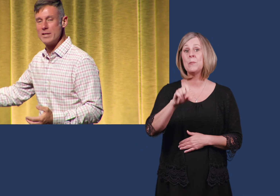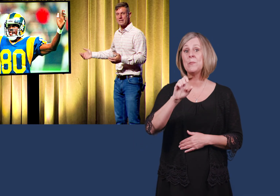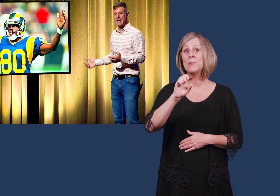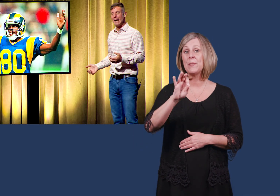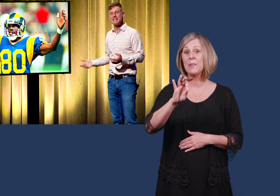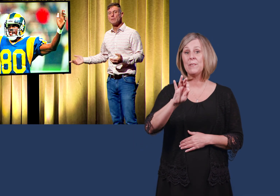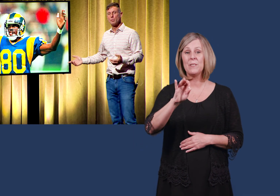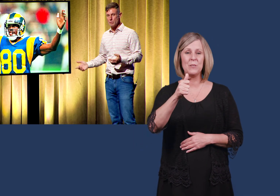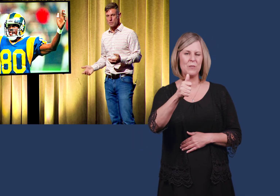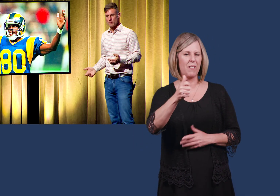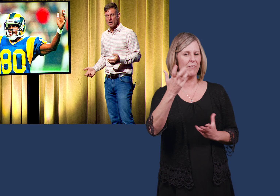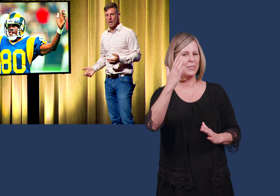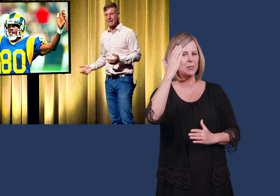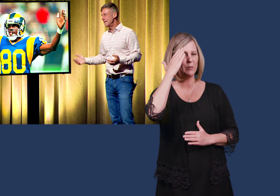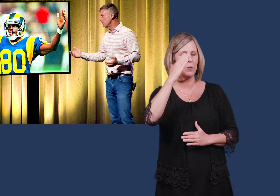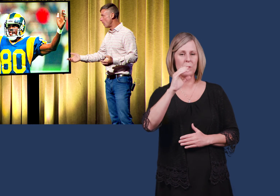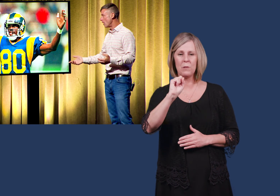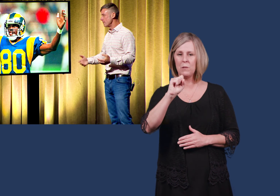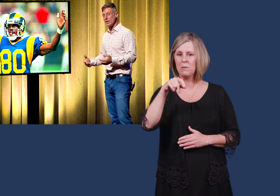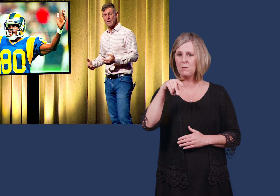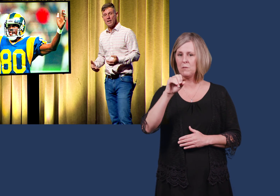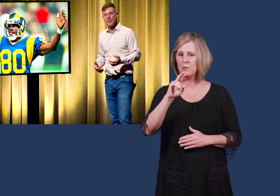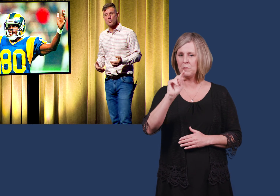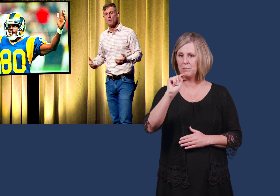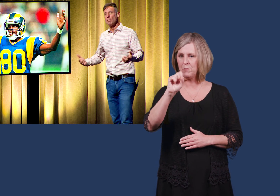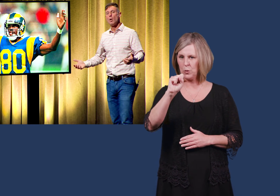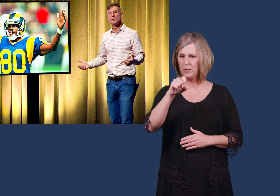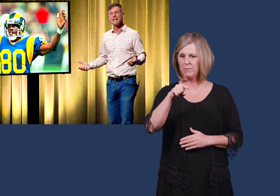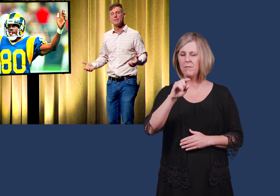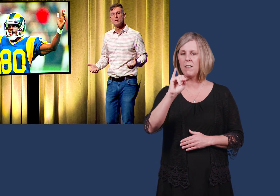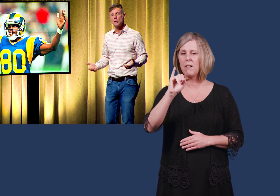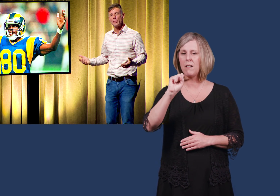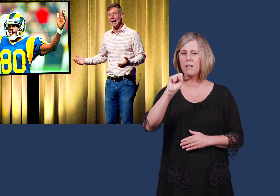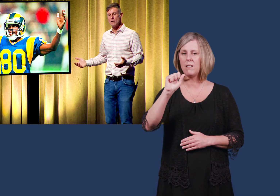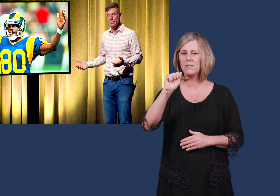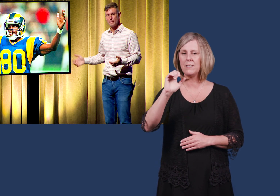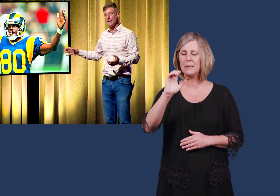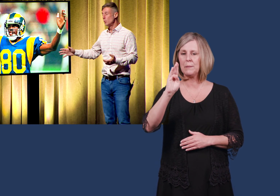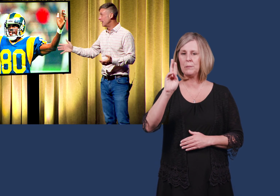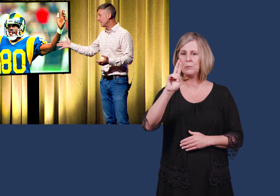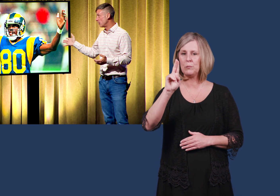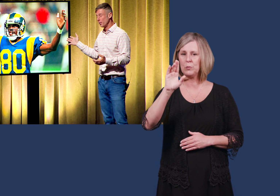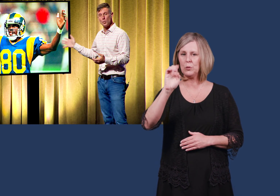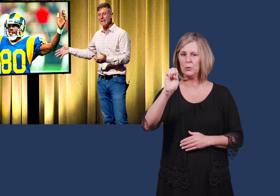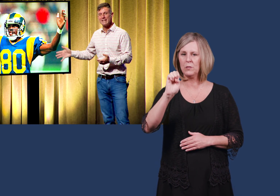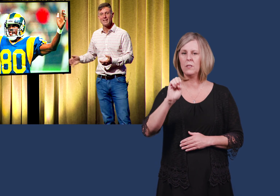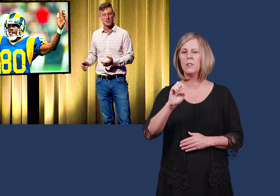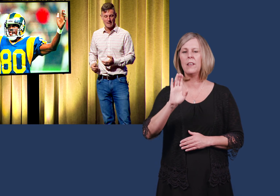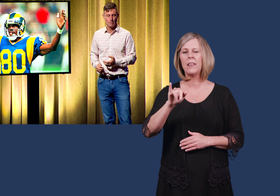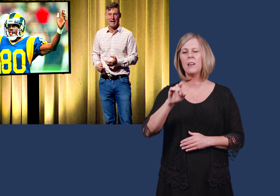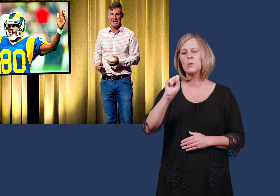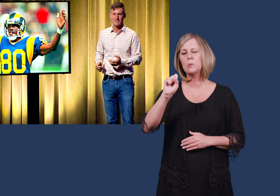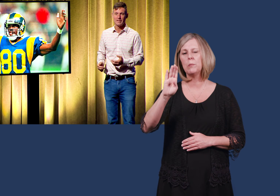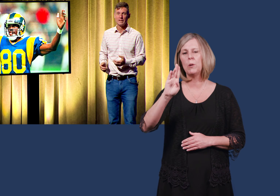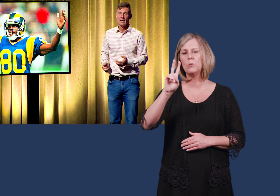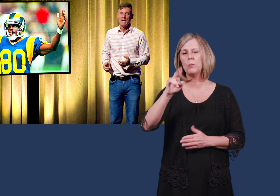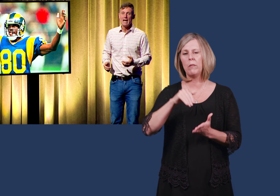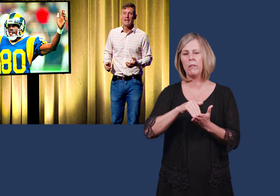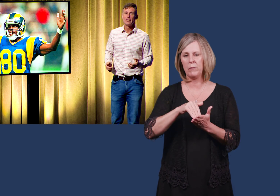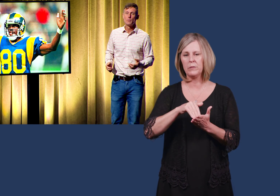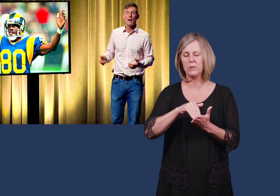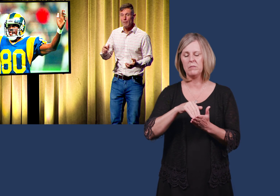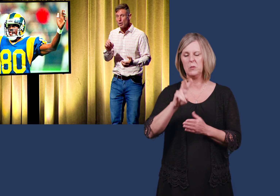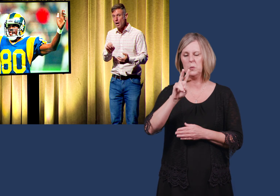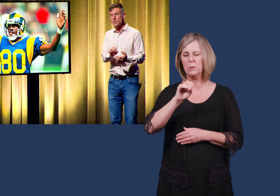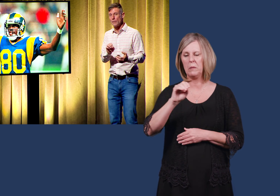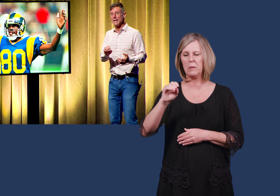know this guy, Isaac Bruce. A key part of the Super Bowl team in 2000, the big win. He caught the winning touchdown pass. And